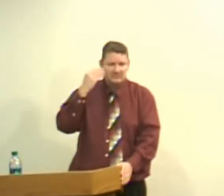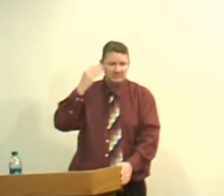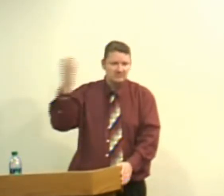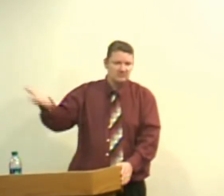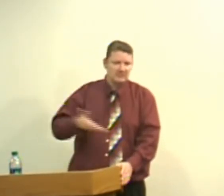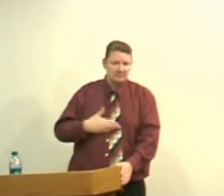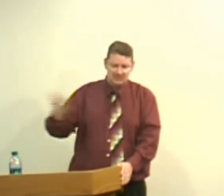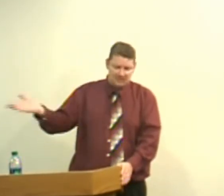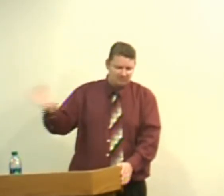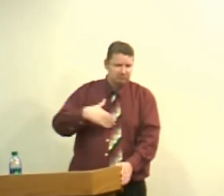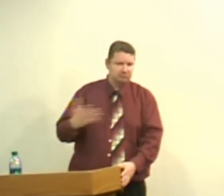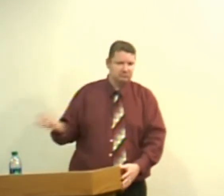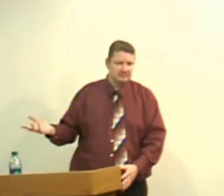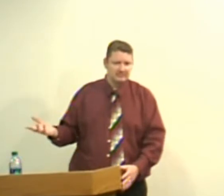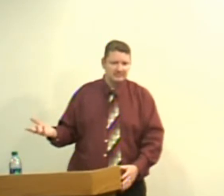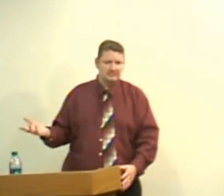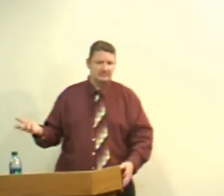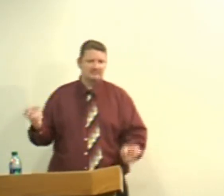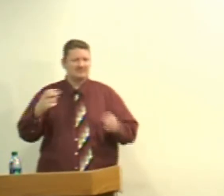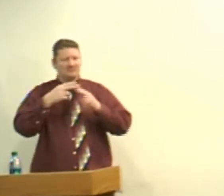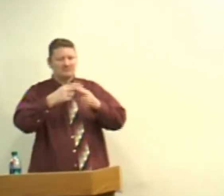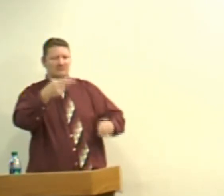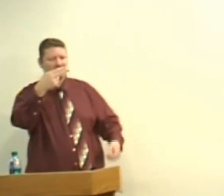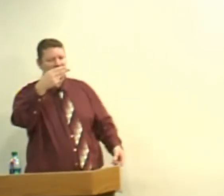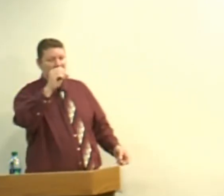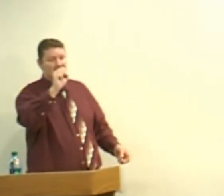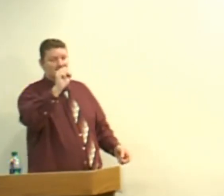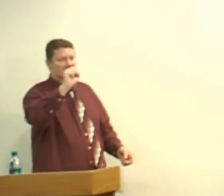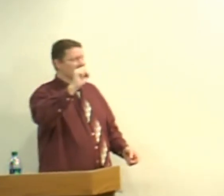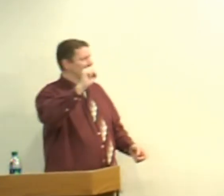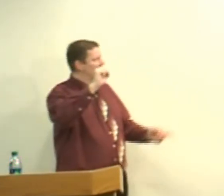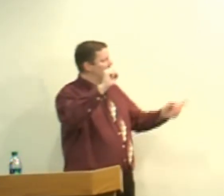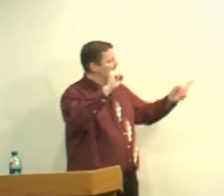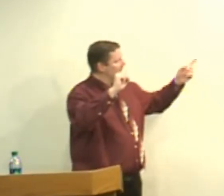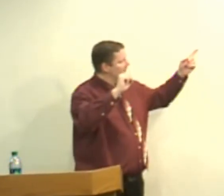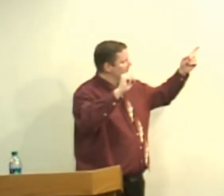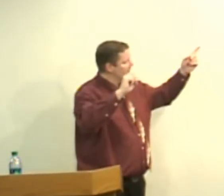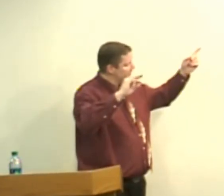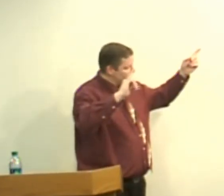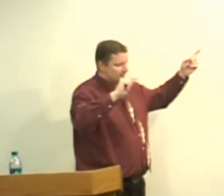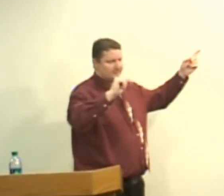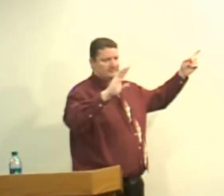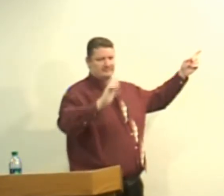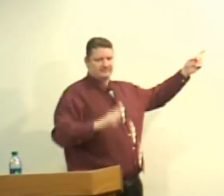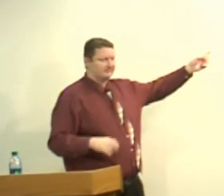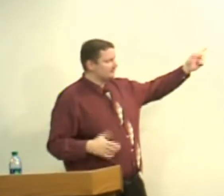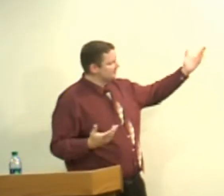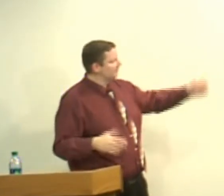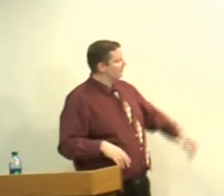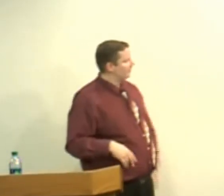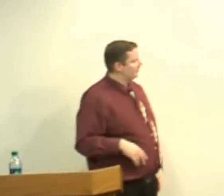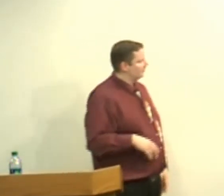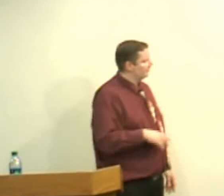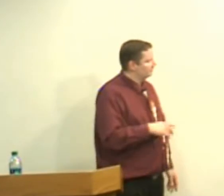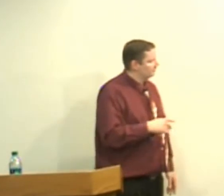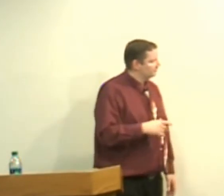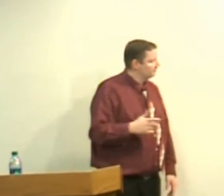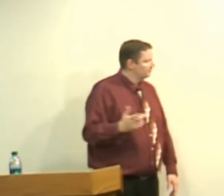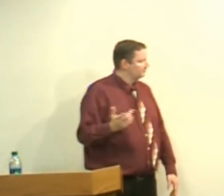maybe if you go someplace where you don't know people, you don't know people at all, you can still be hospitable